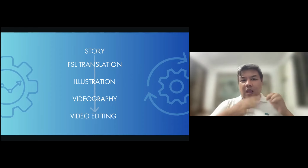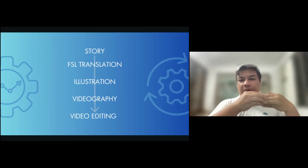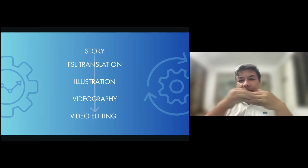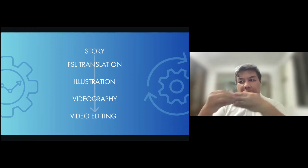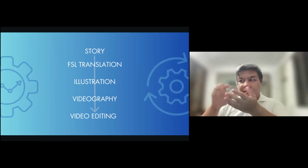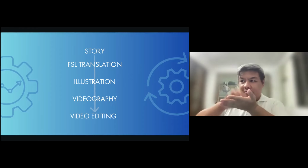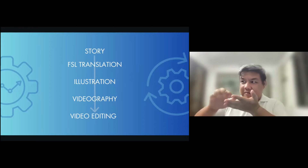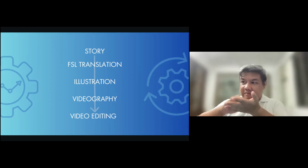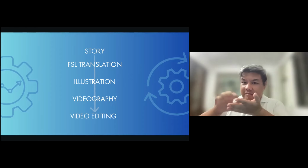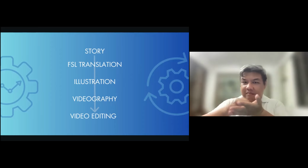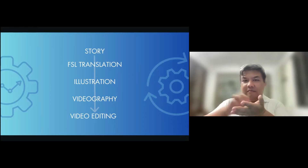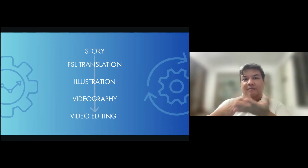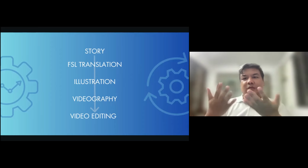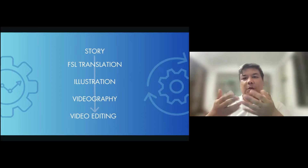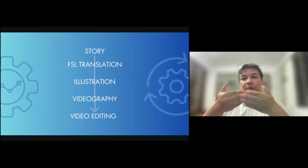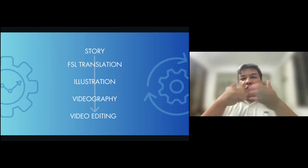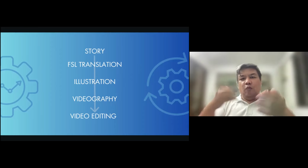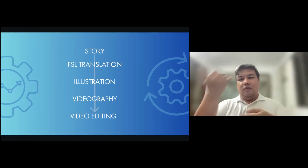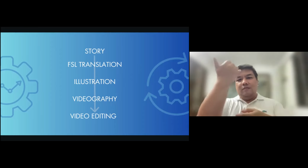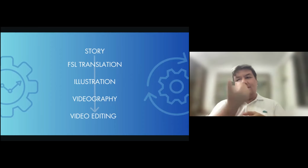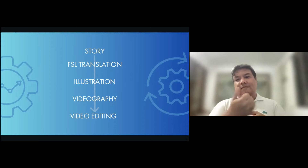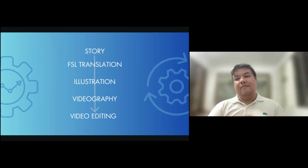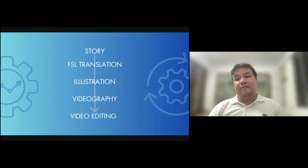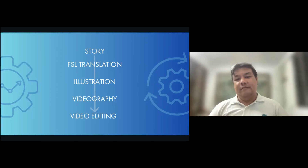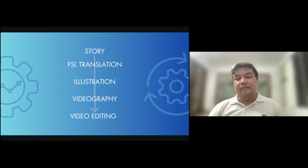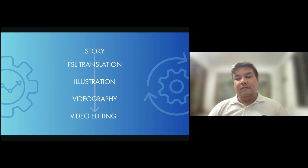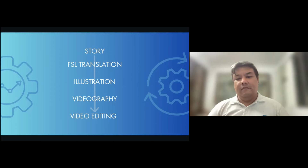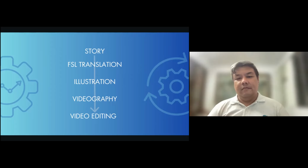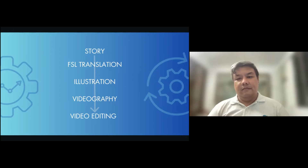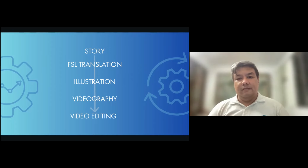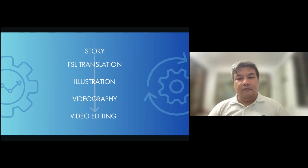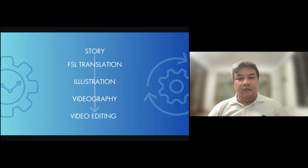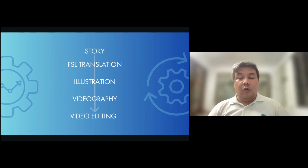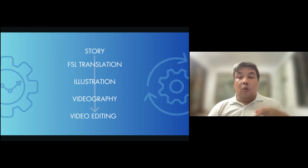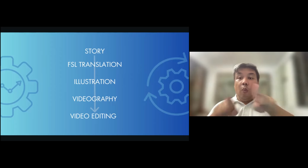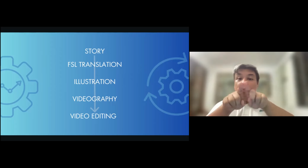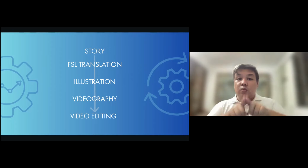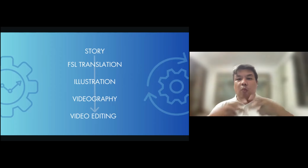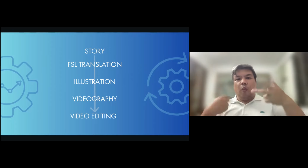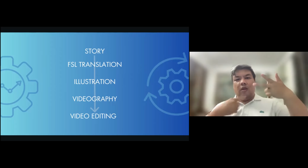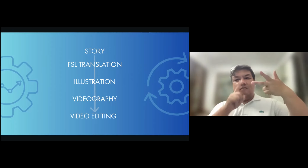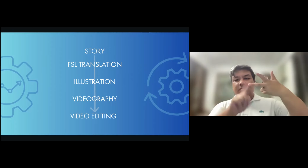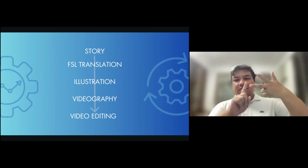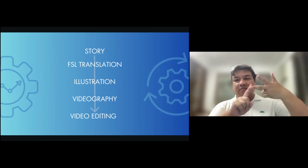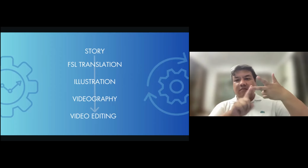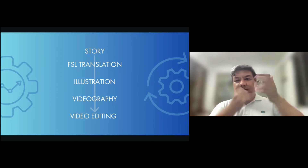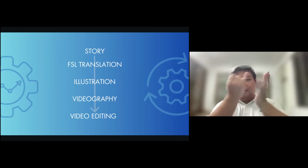we bring signers who were guiding us on how to do this